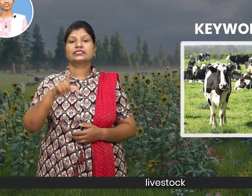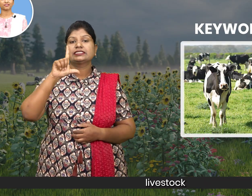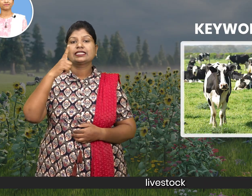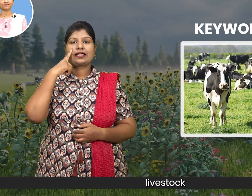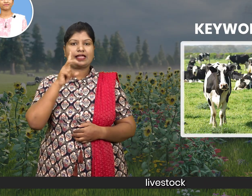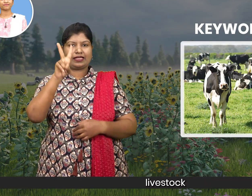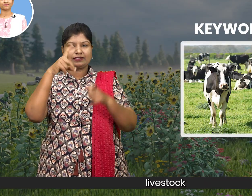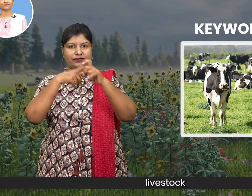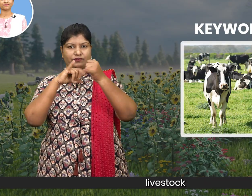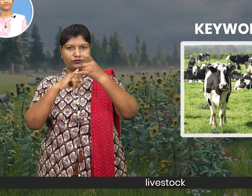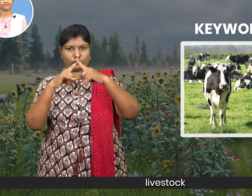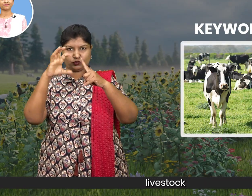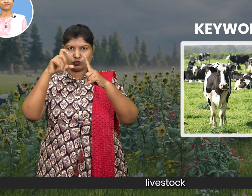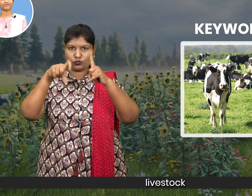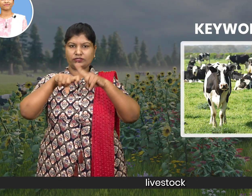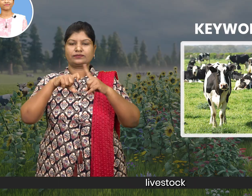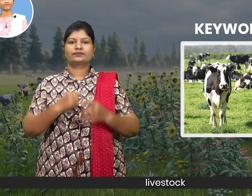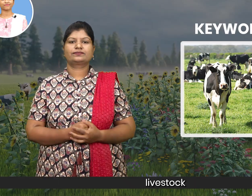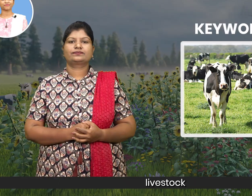livestock,